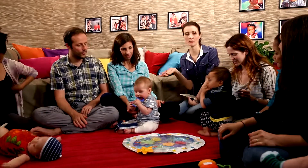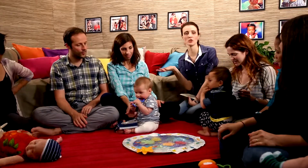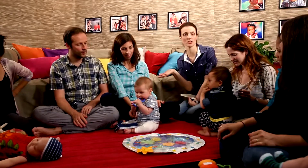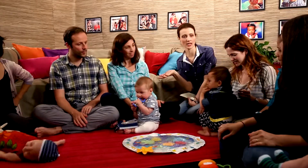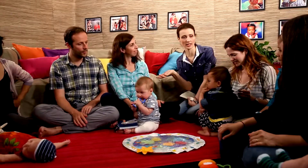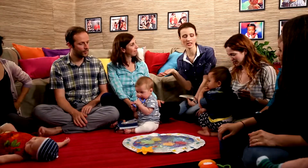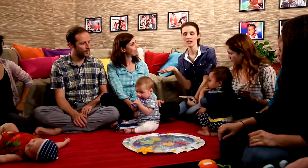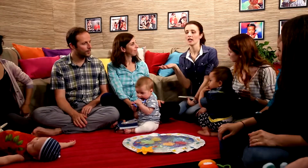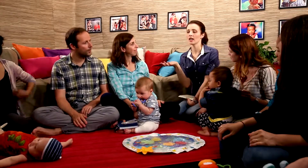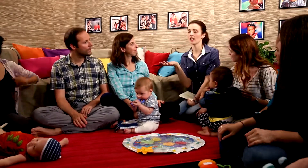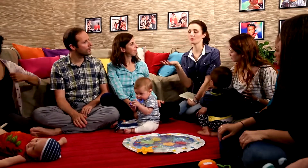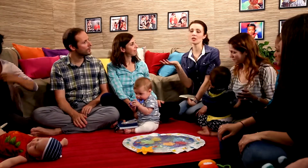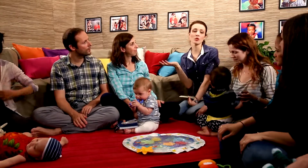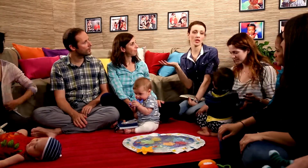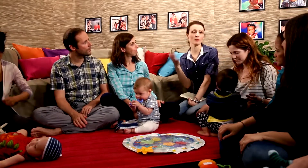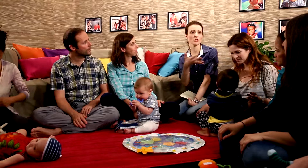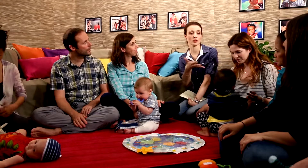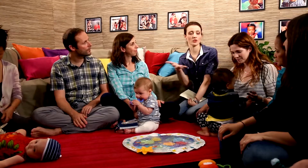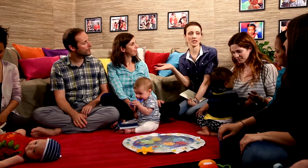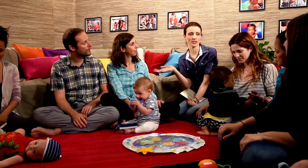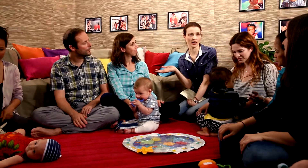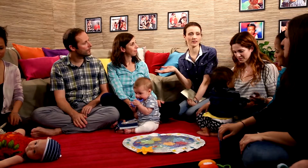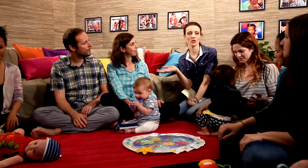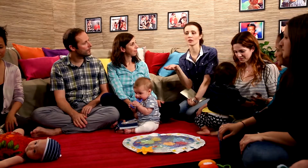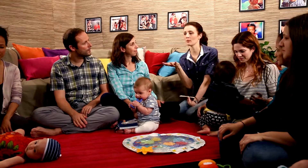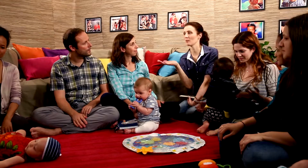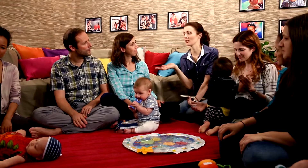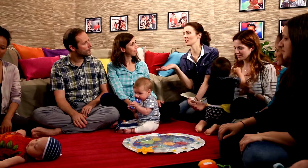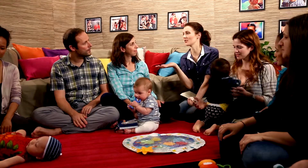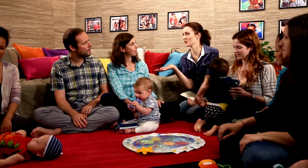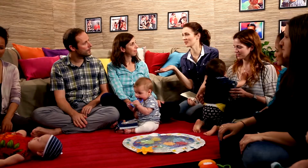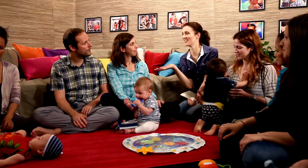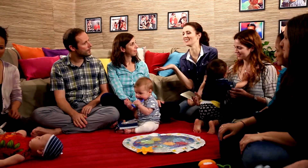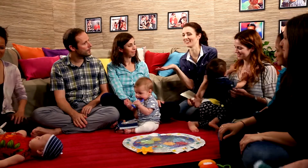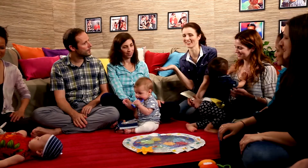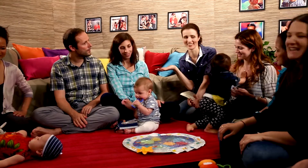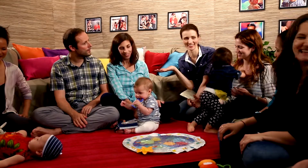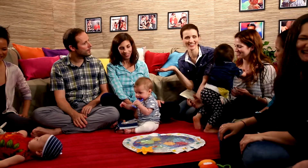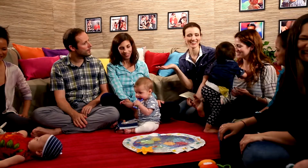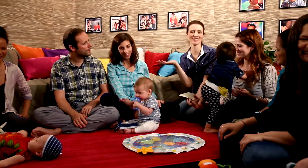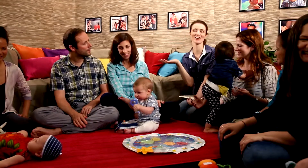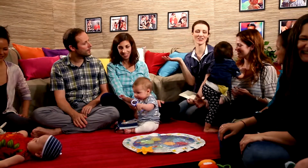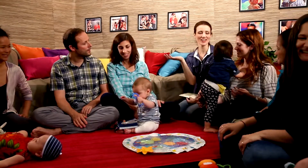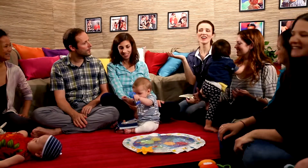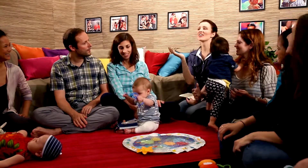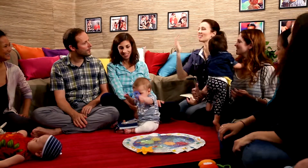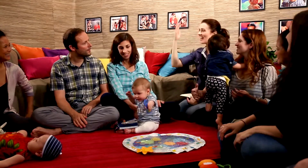when you start signing, pretty much what happens is what you see here today. They don't really pay particular attention to it. So the